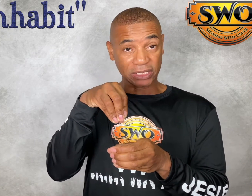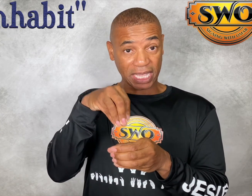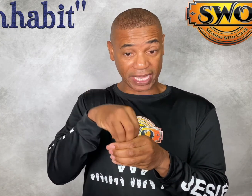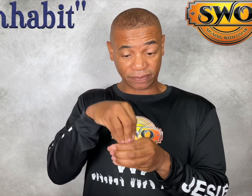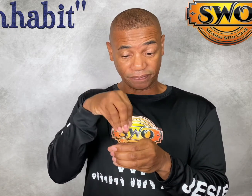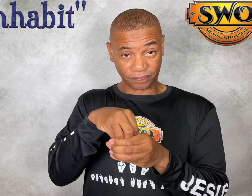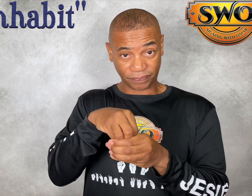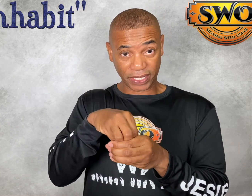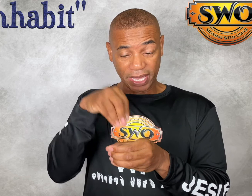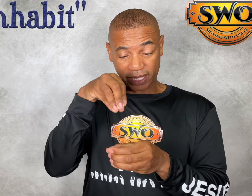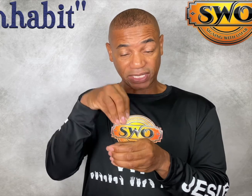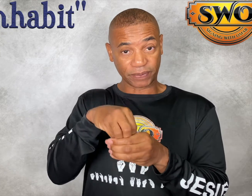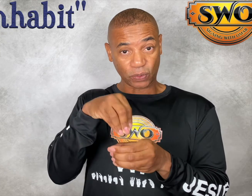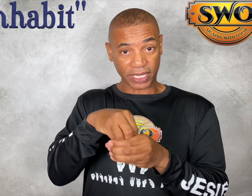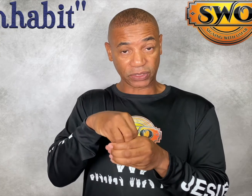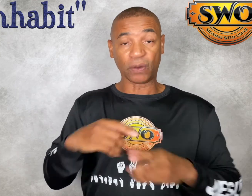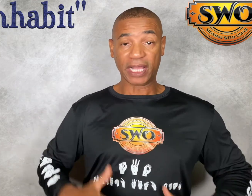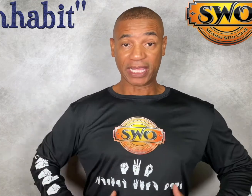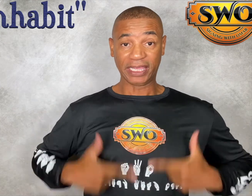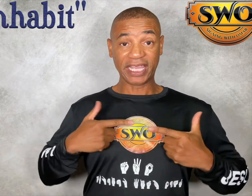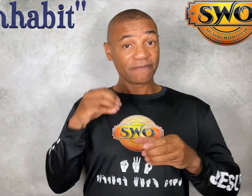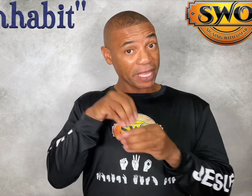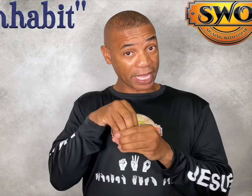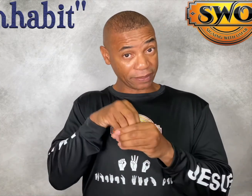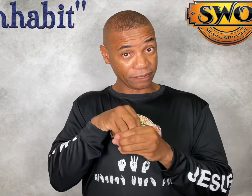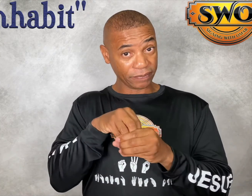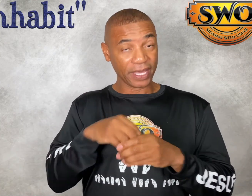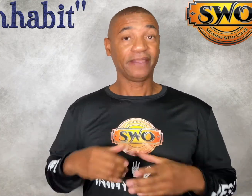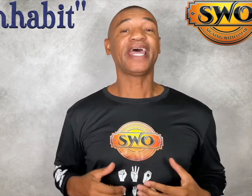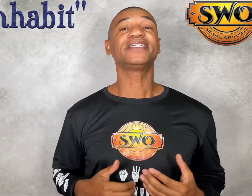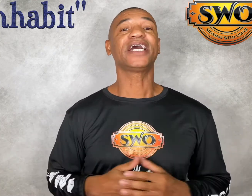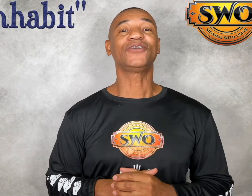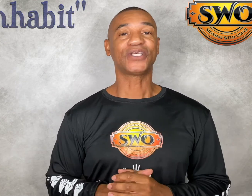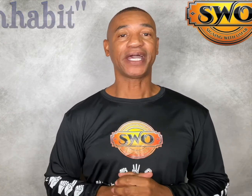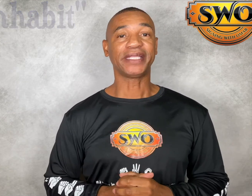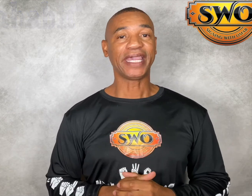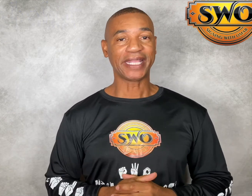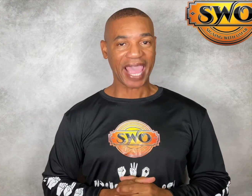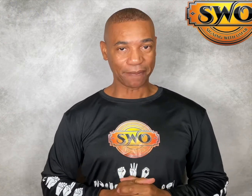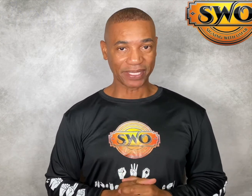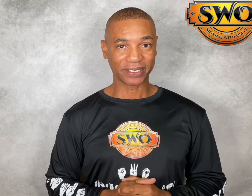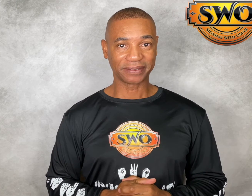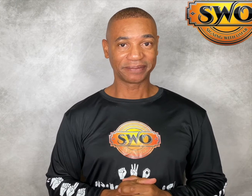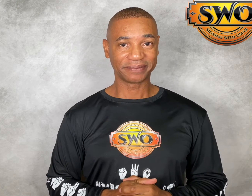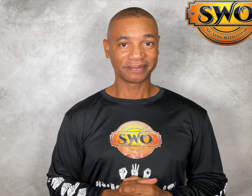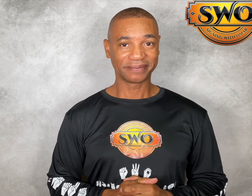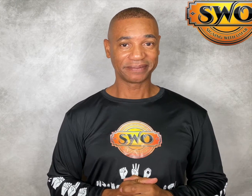inside, and I'll tap it twice. So live in. That is how you sign inhabit.